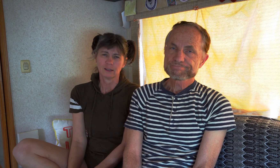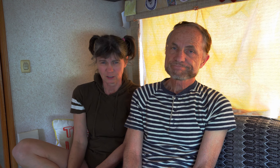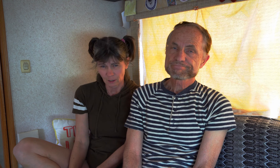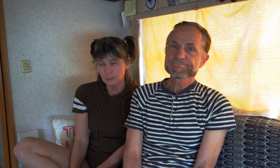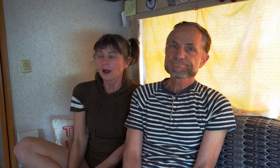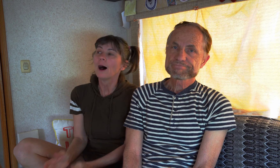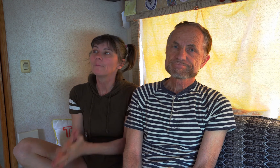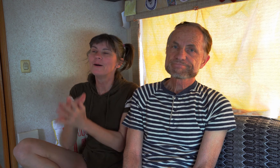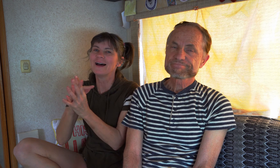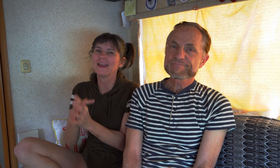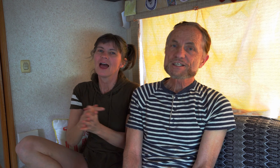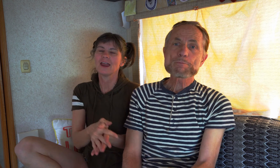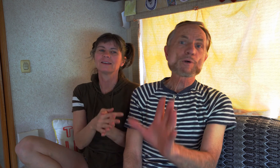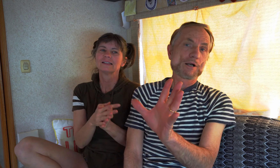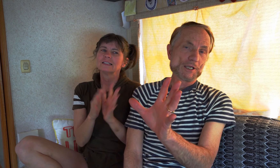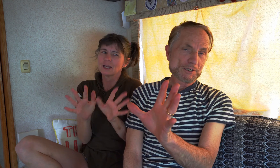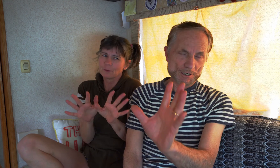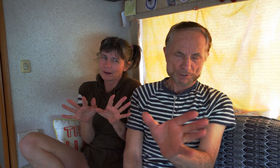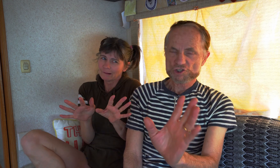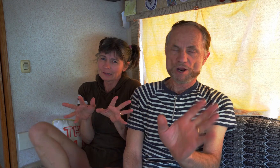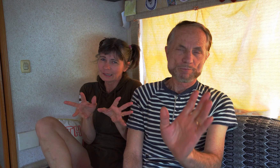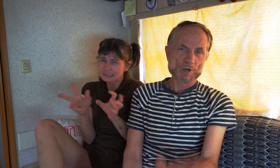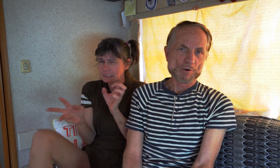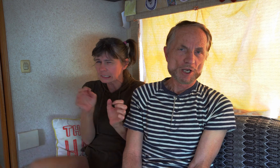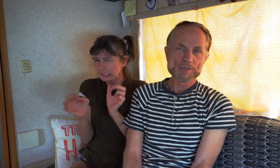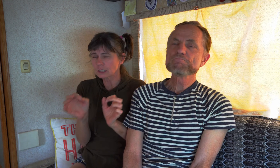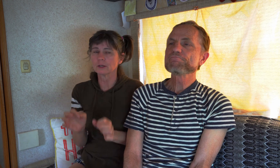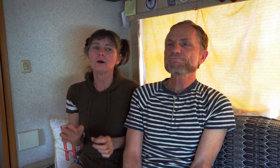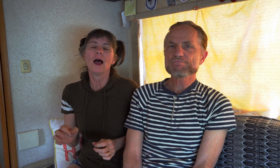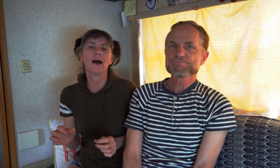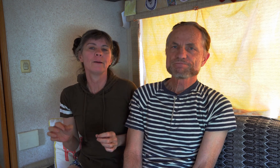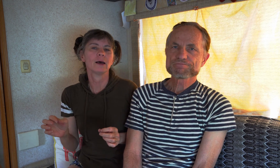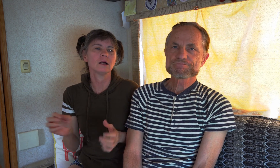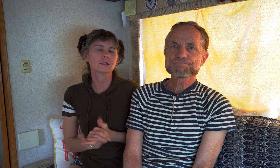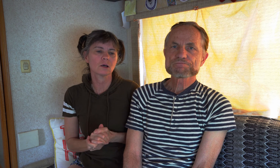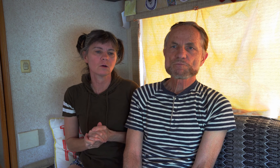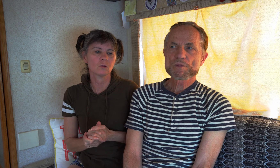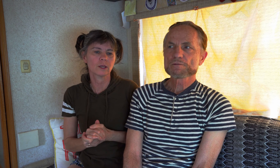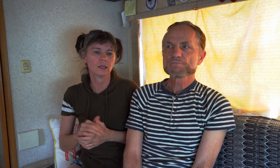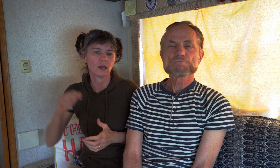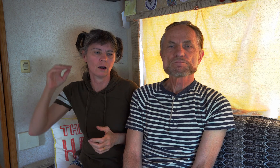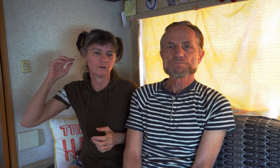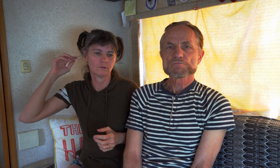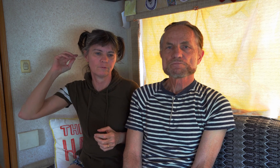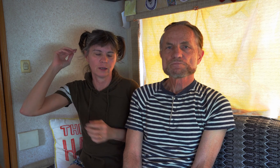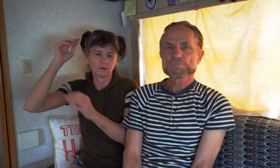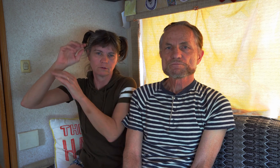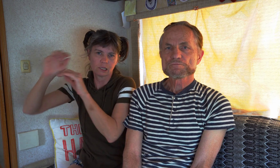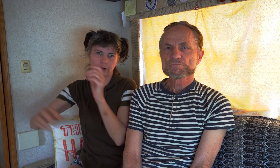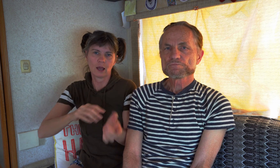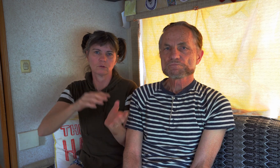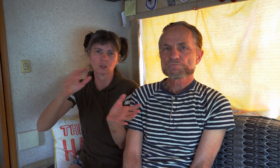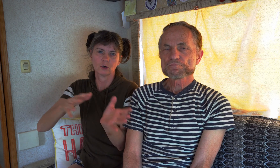We had to get jobs. Temporarily. Temporarily, just to get us through. Also, we are